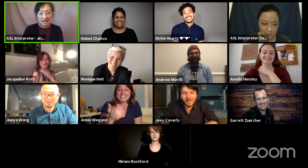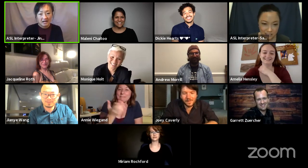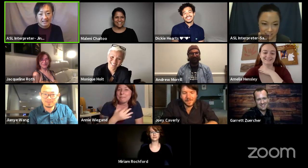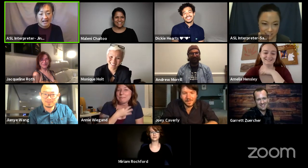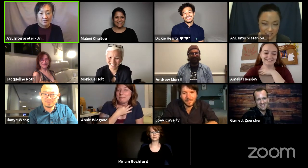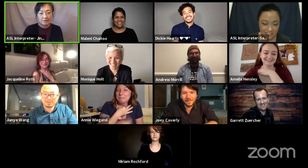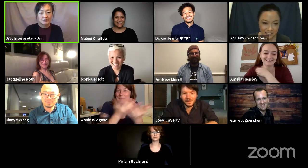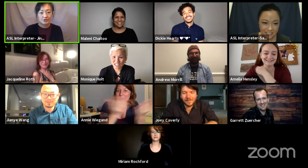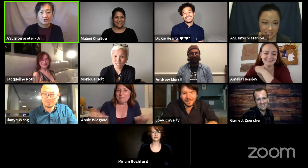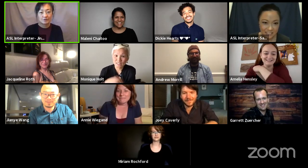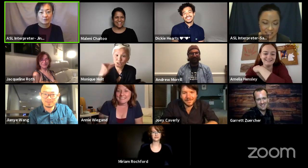I wasn't sure.